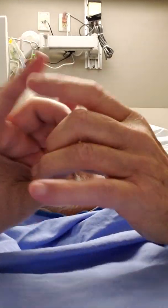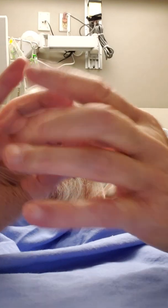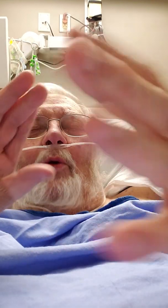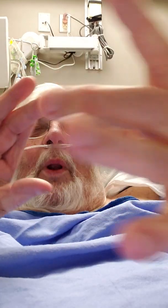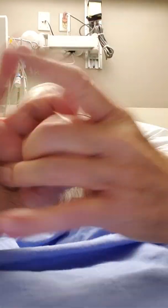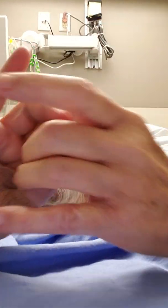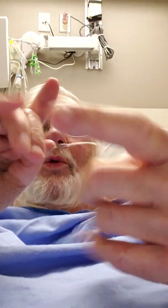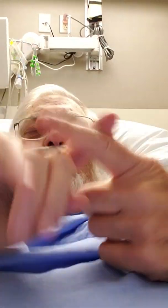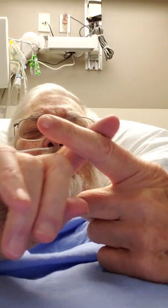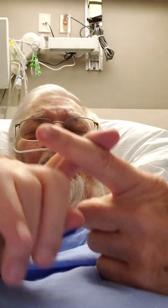leave the link to